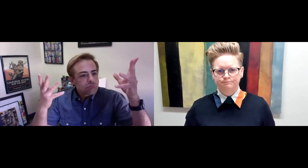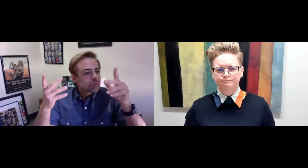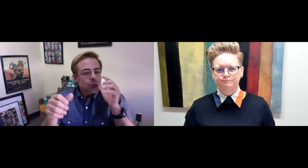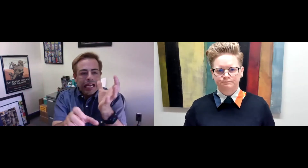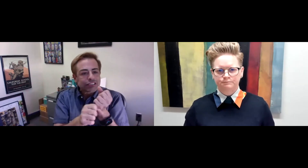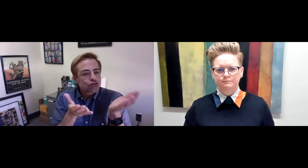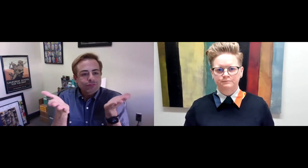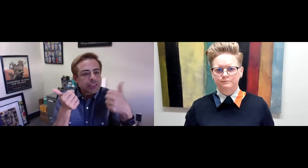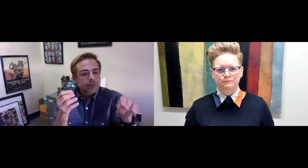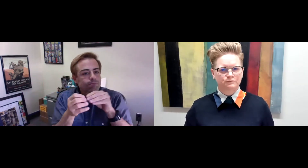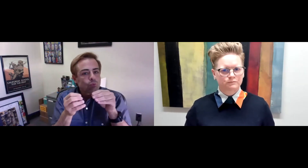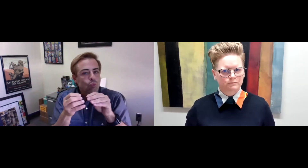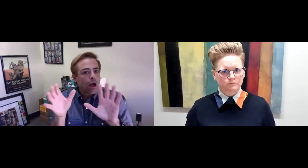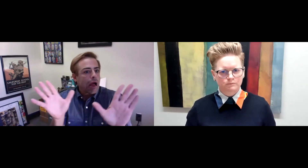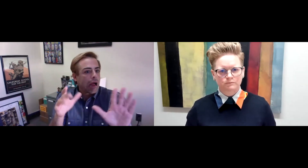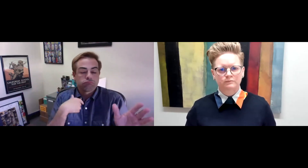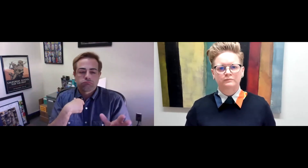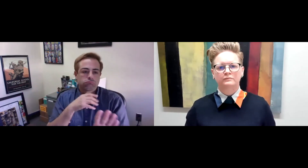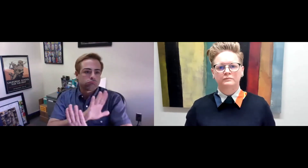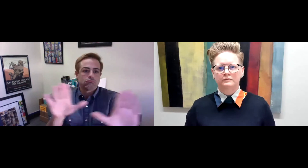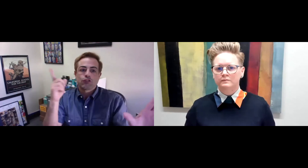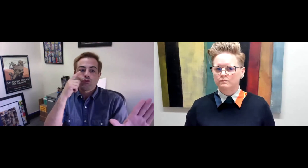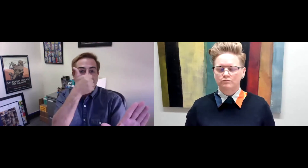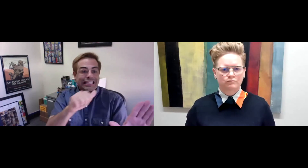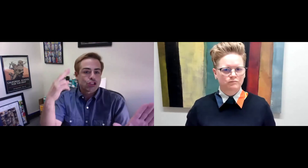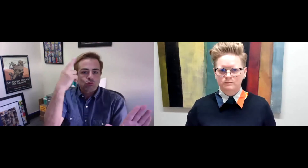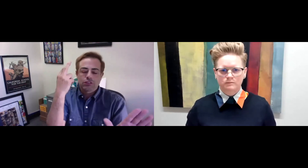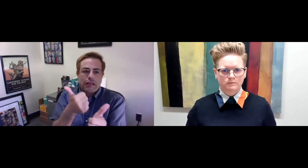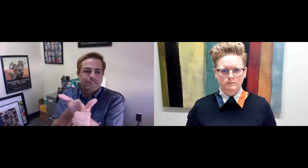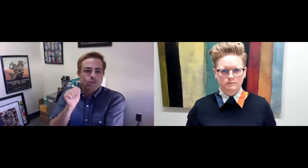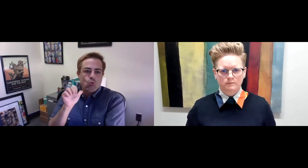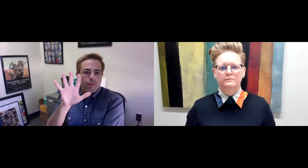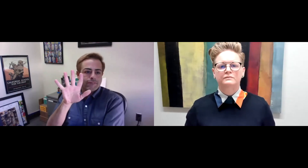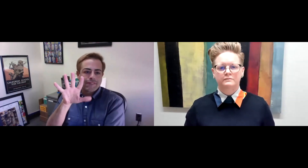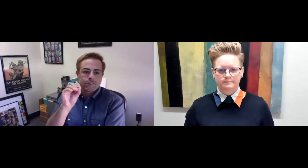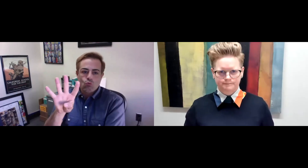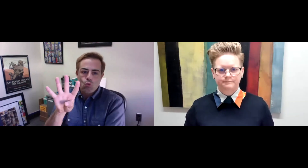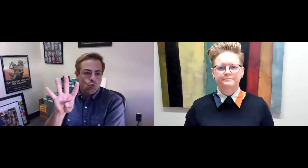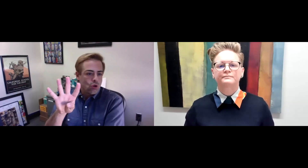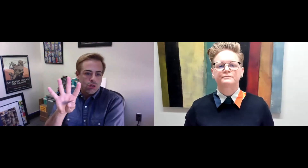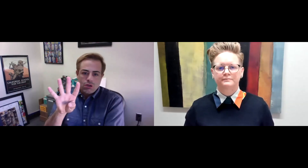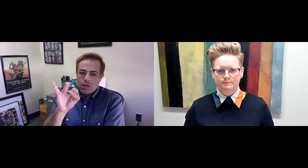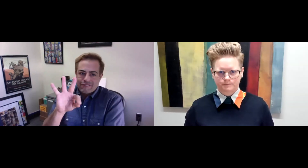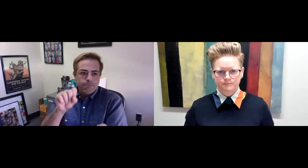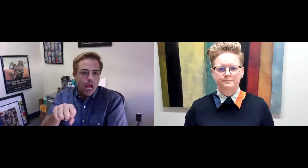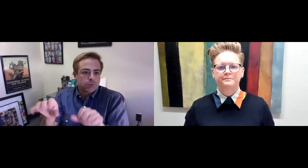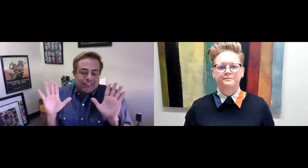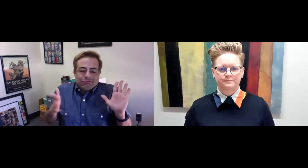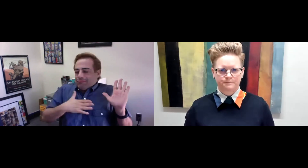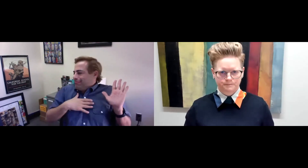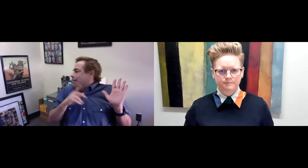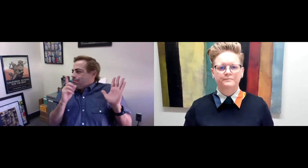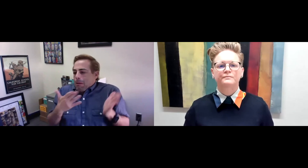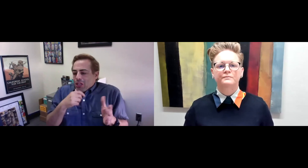used 504s, and that kind of disappeared. They weren't receiving services anymore. And we want to avoid the